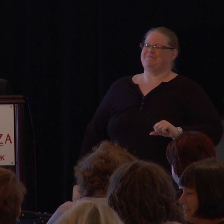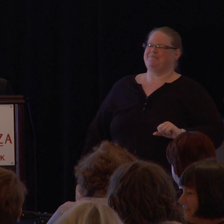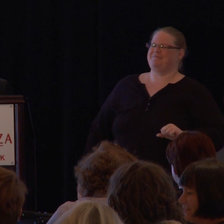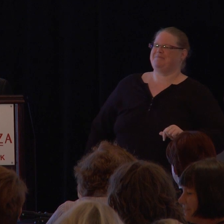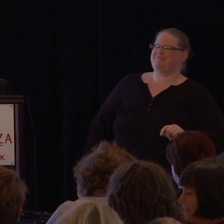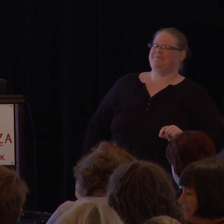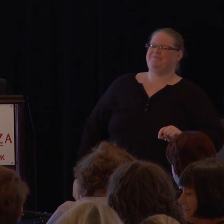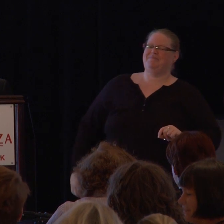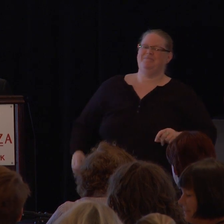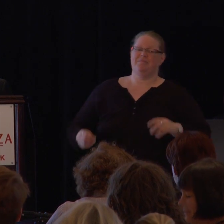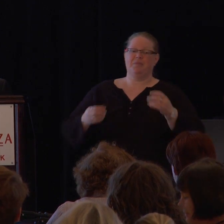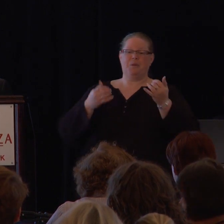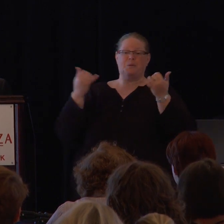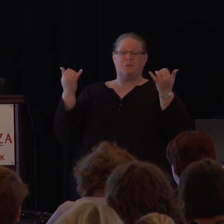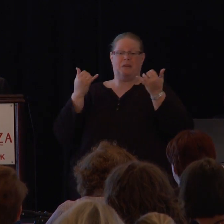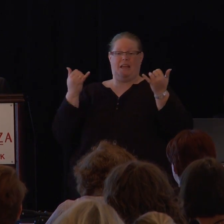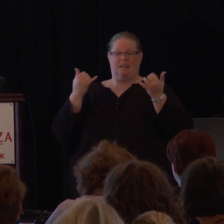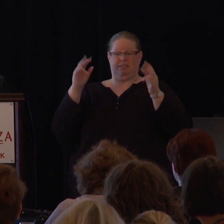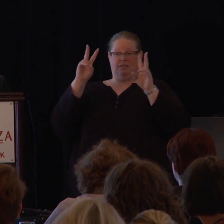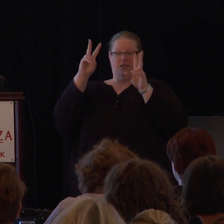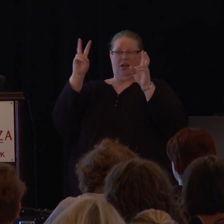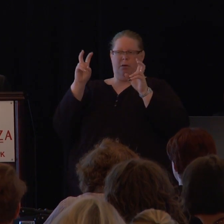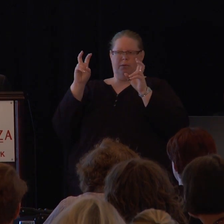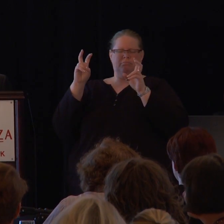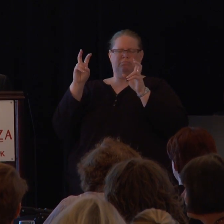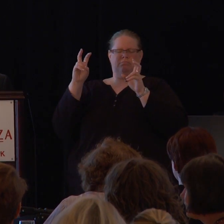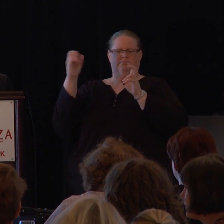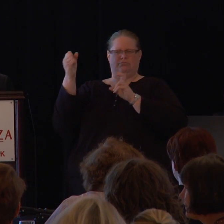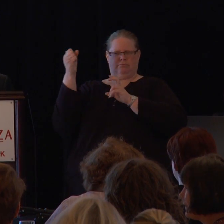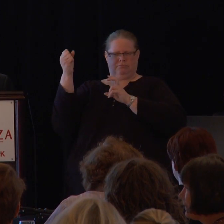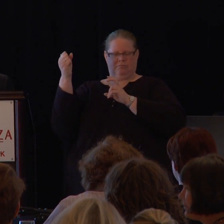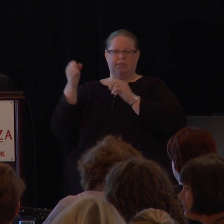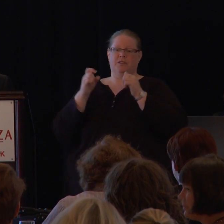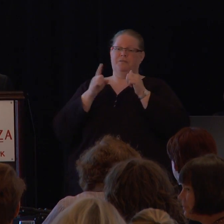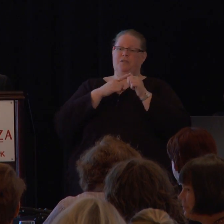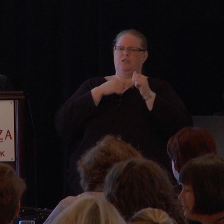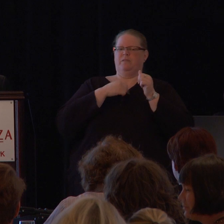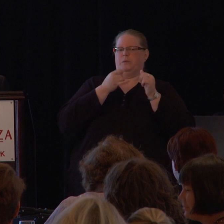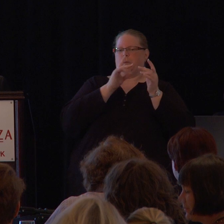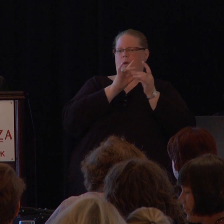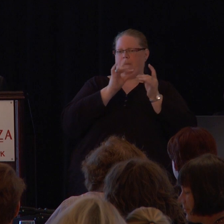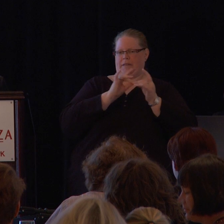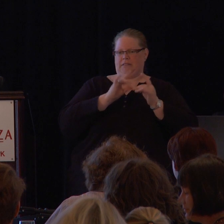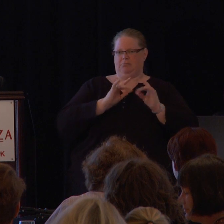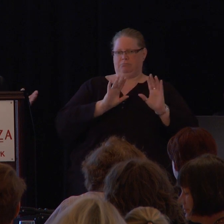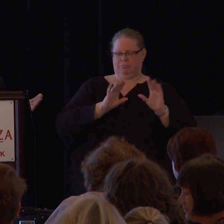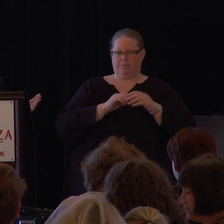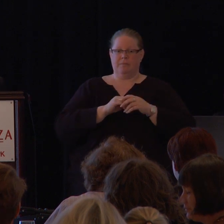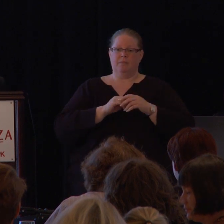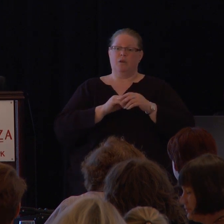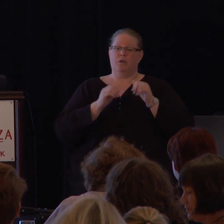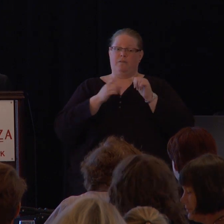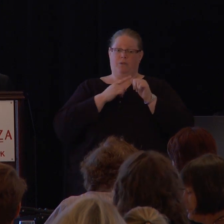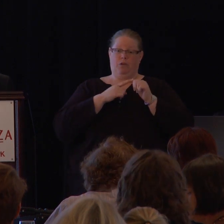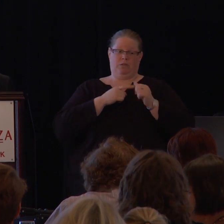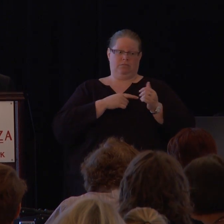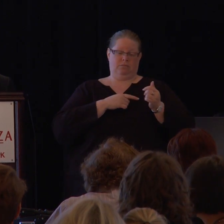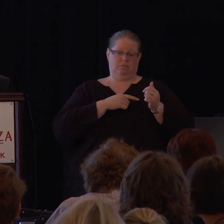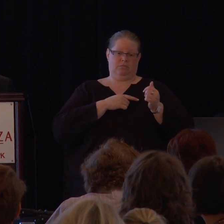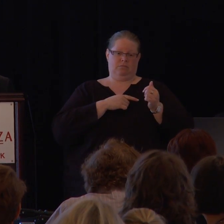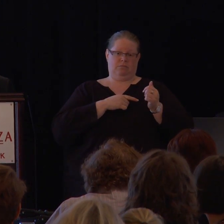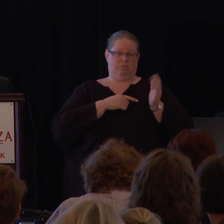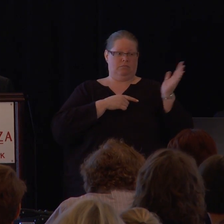about is I'll get to in a moment, but I want to make a couple of comments. First of all, I want to acknowledge to my left Jenna